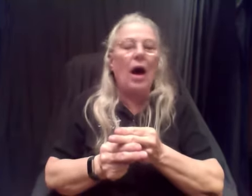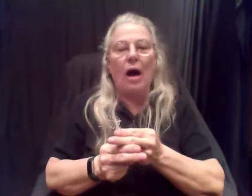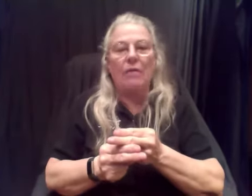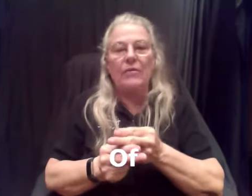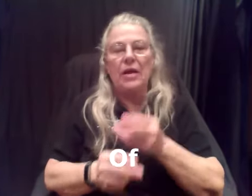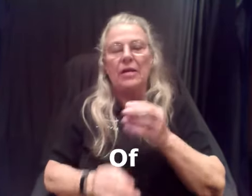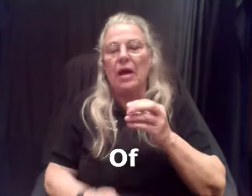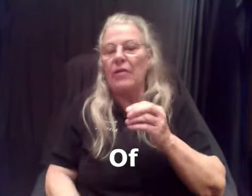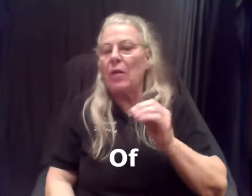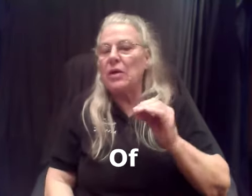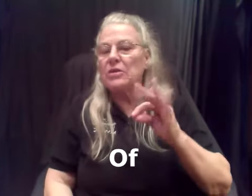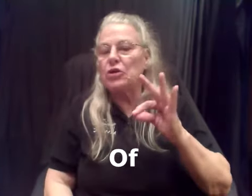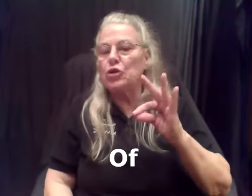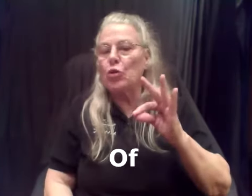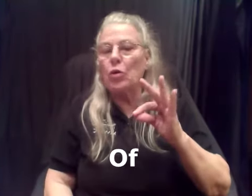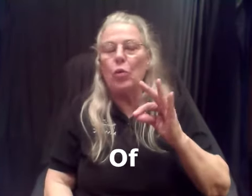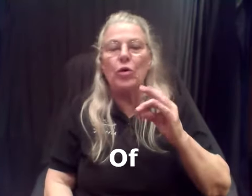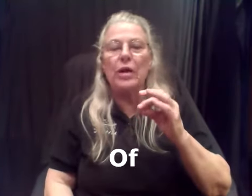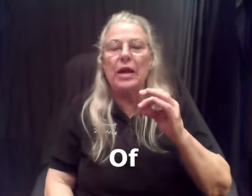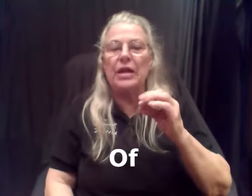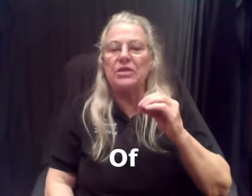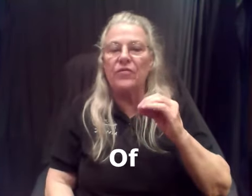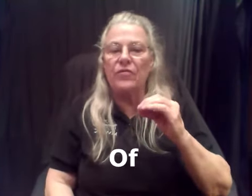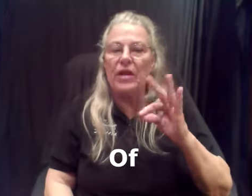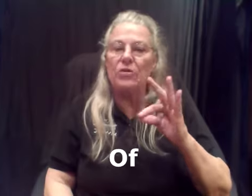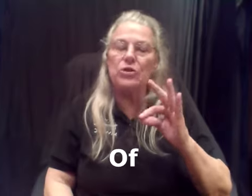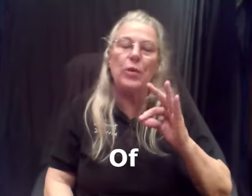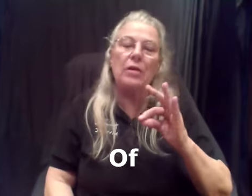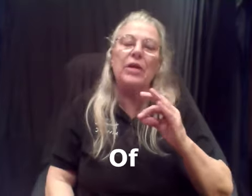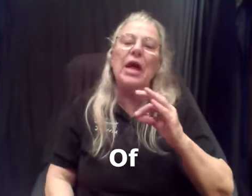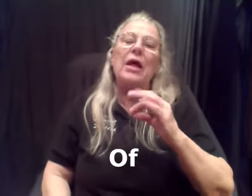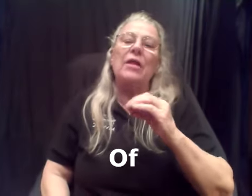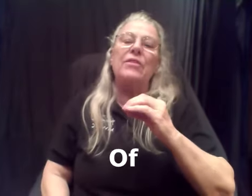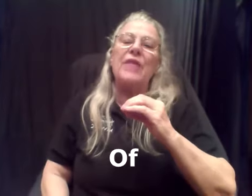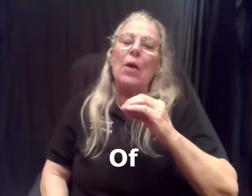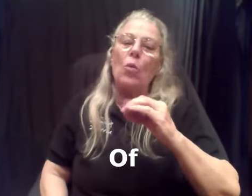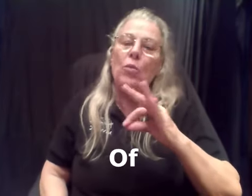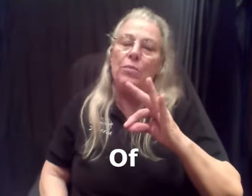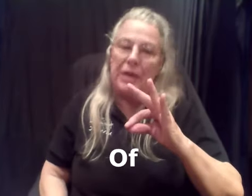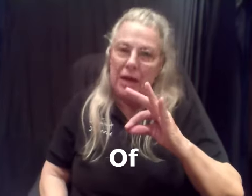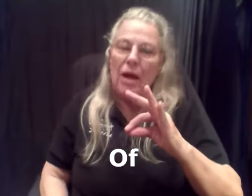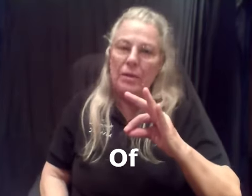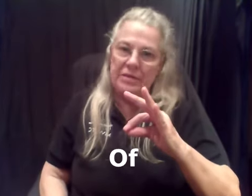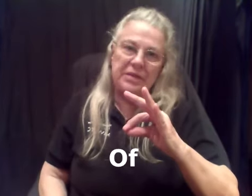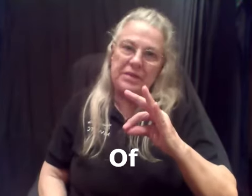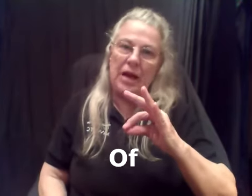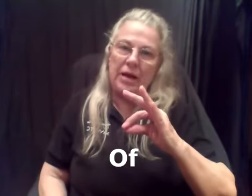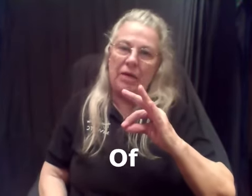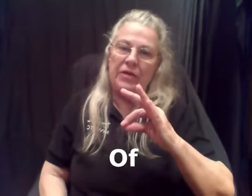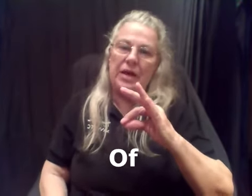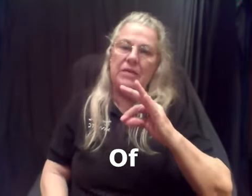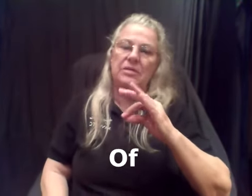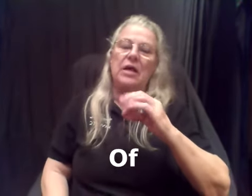Of. Now that is a short word. It is fingerspelled. That becomes a sign of it.